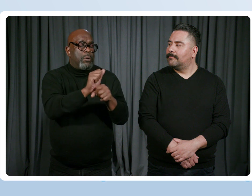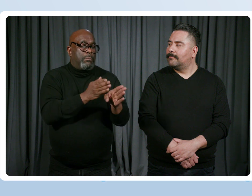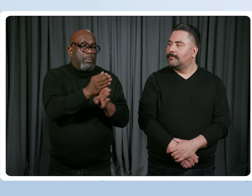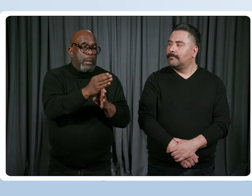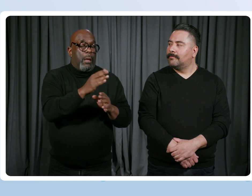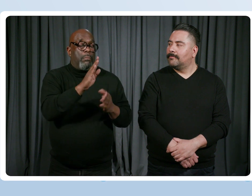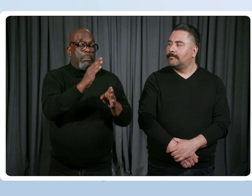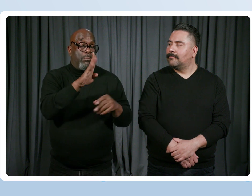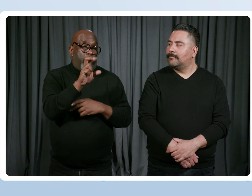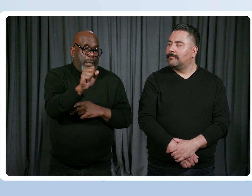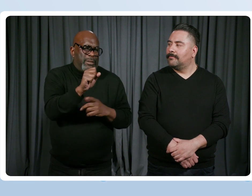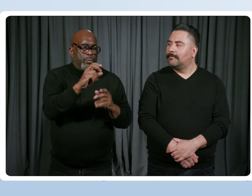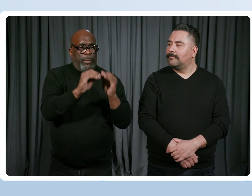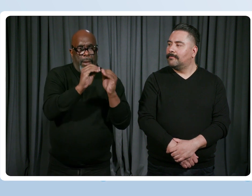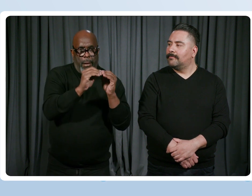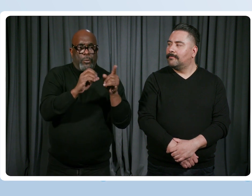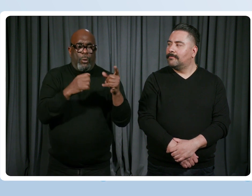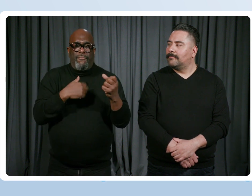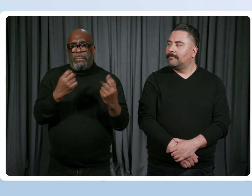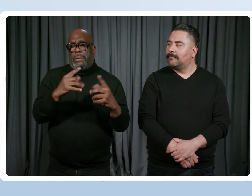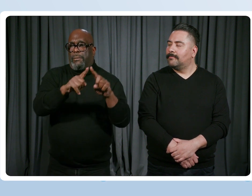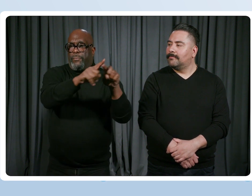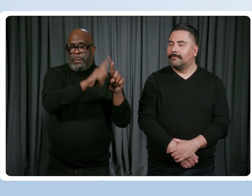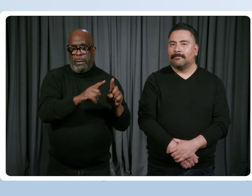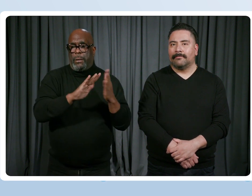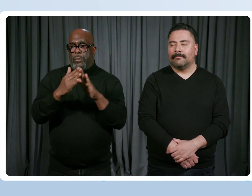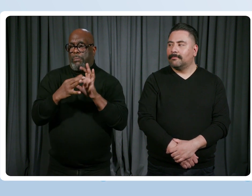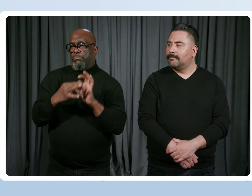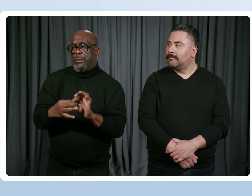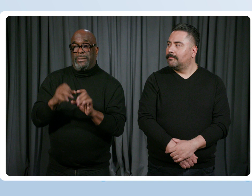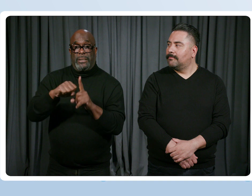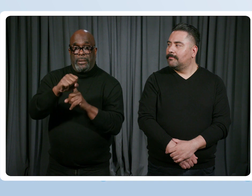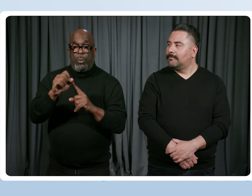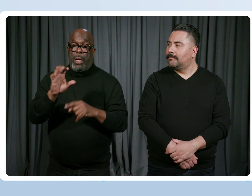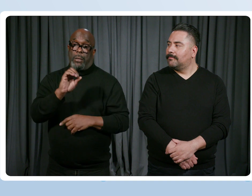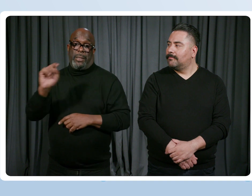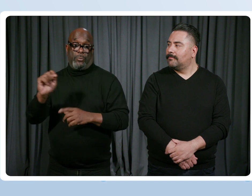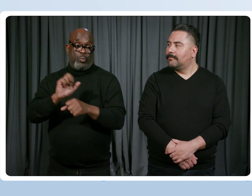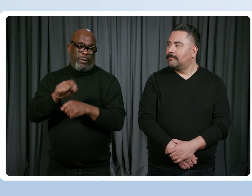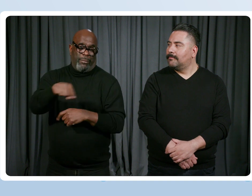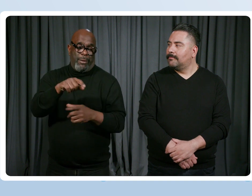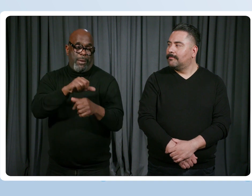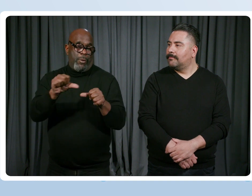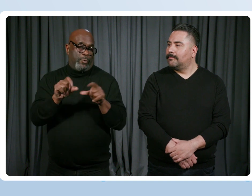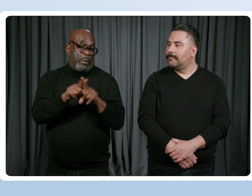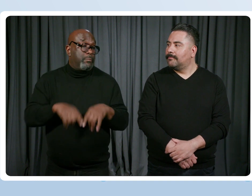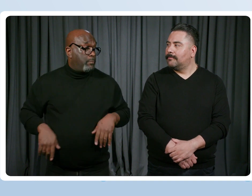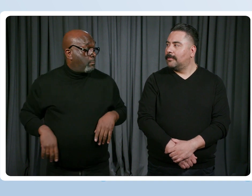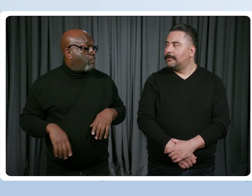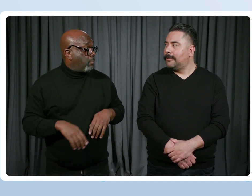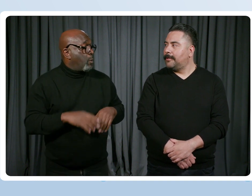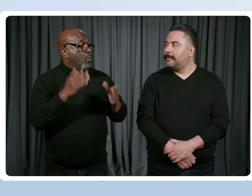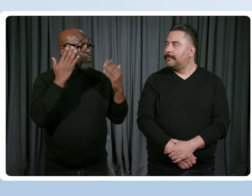in St. Louis. So there's really a lot of community-based settings that occupational therapists can work in as well. Wow. So that's a very wide range